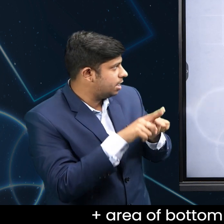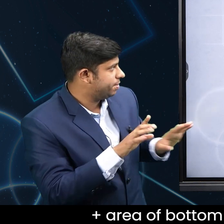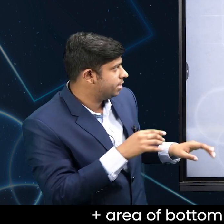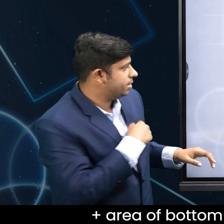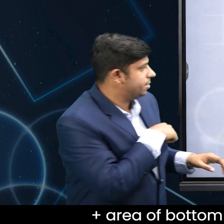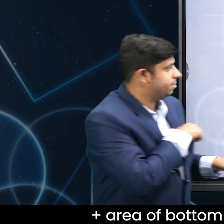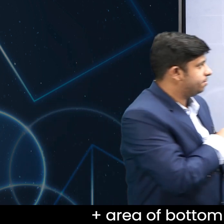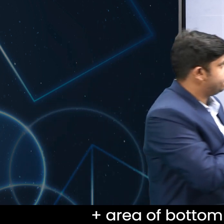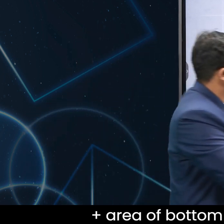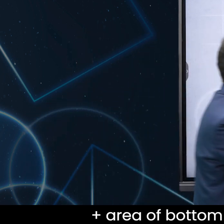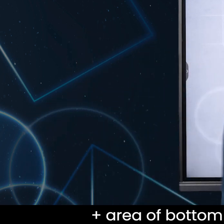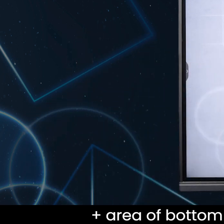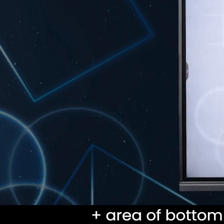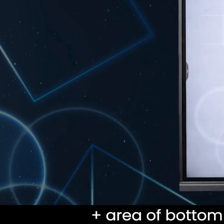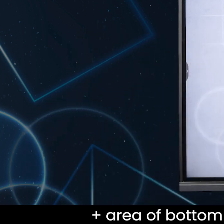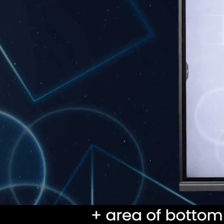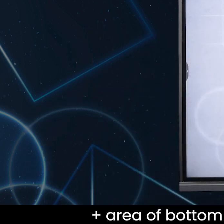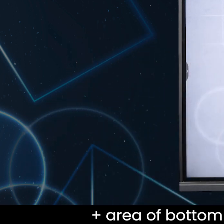base plus area of rectangular sheet.